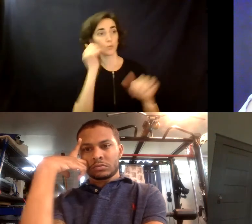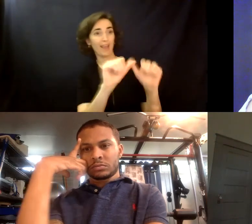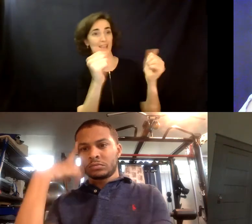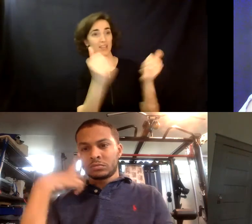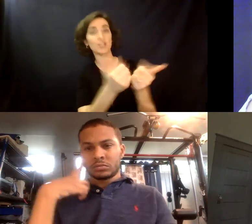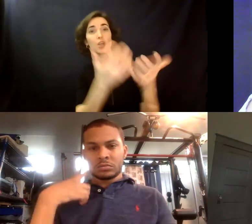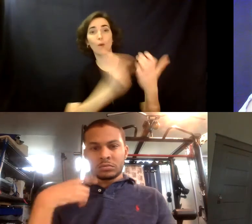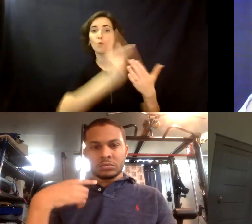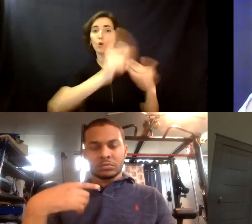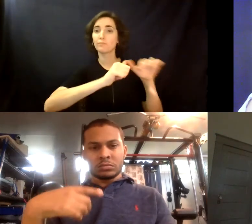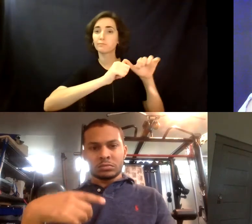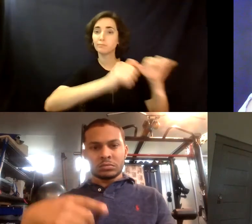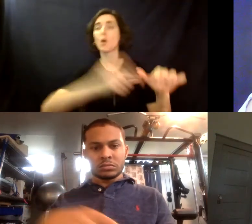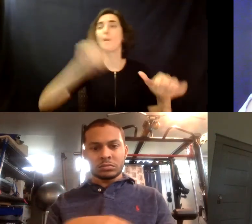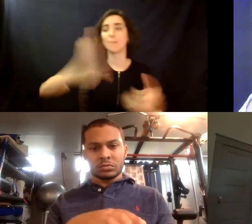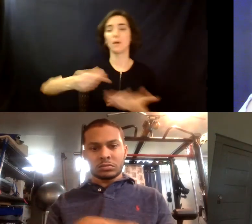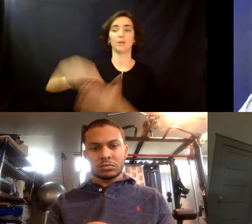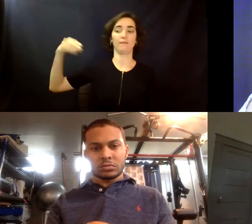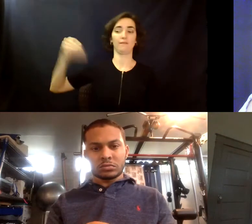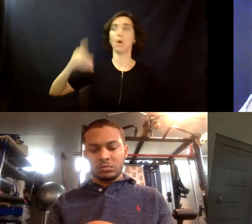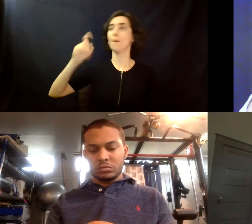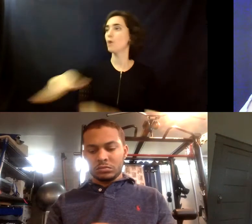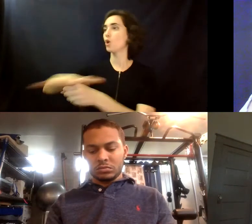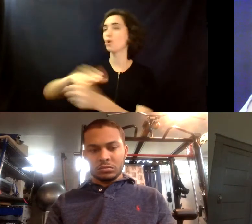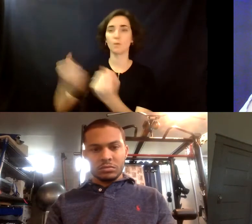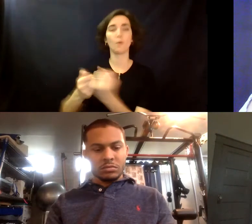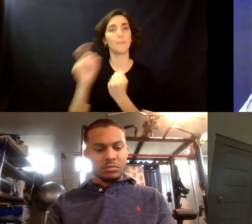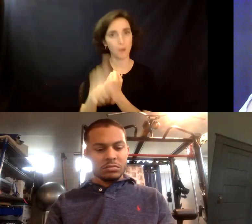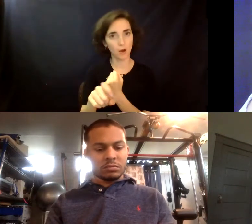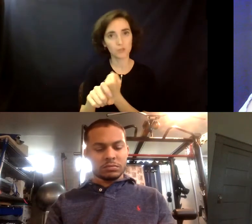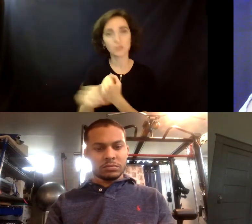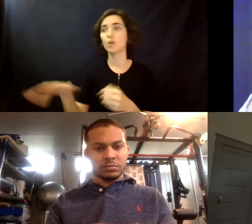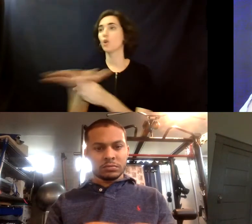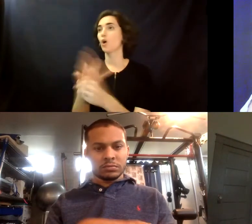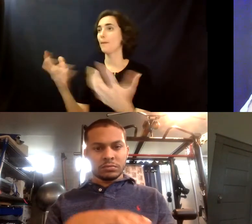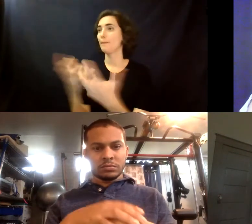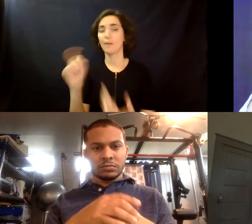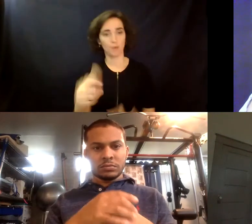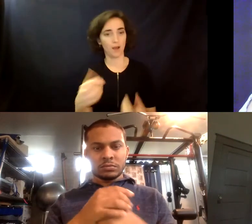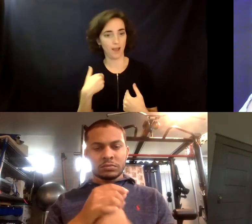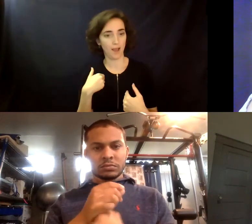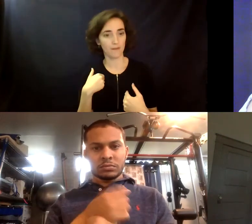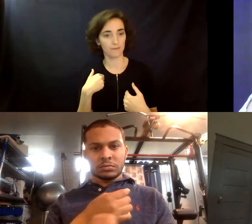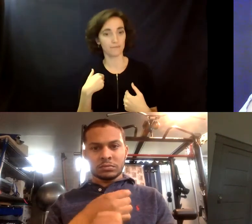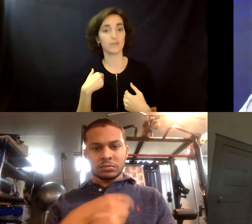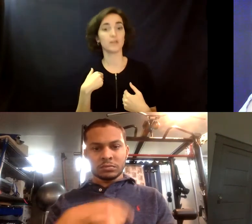that funding in place. You've got to have your local support. You've got to have that local match if you're going to go out, especially